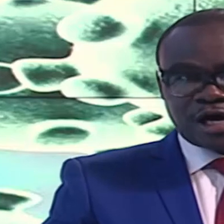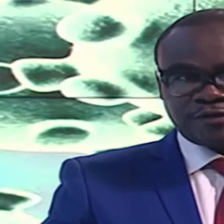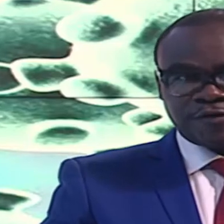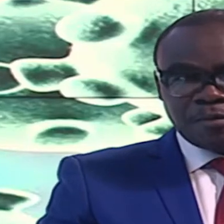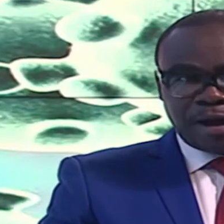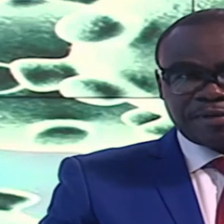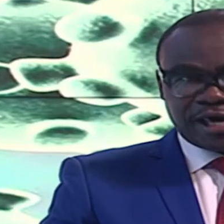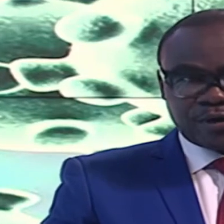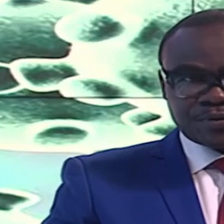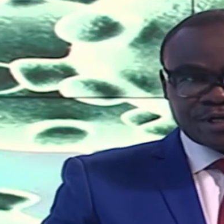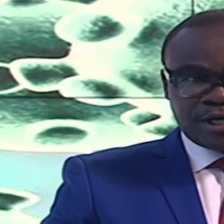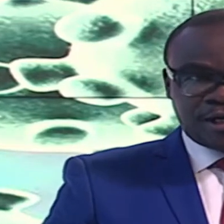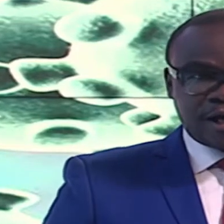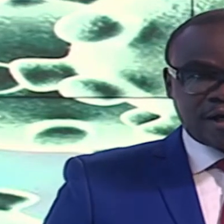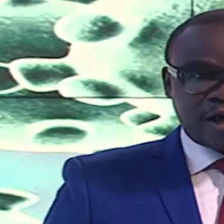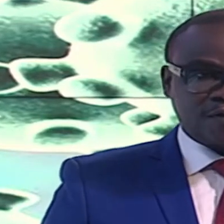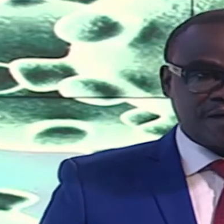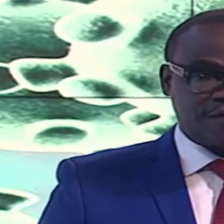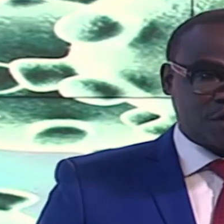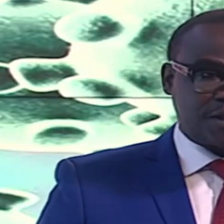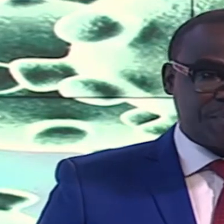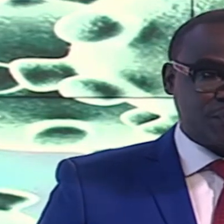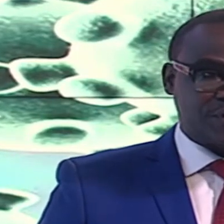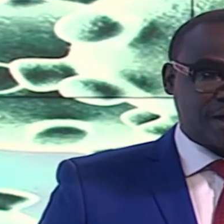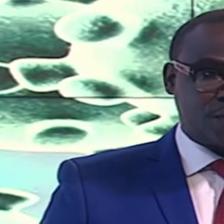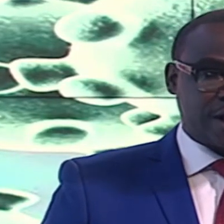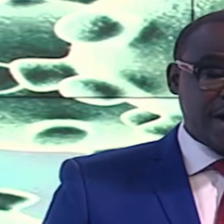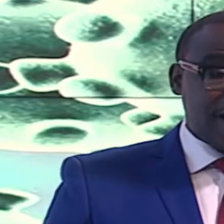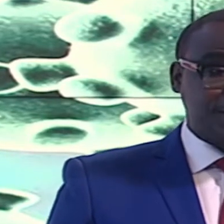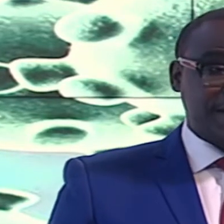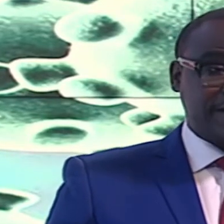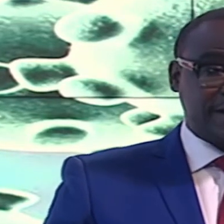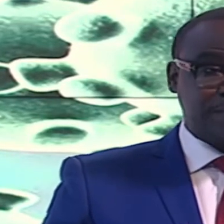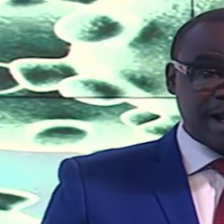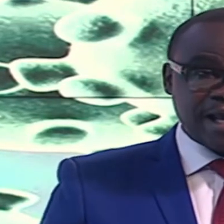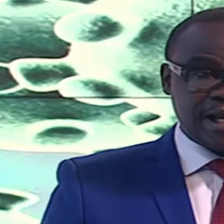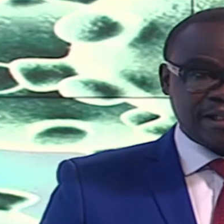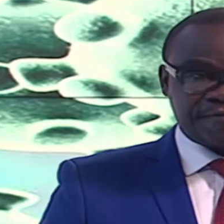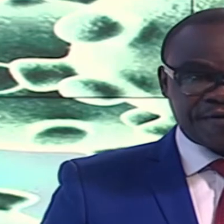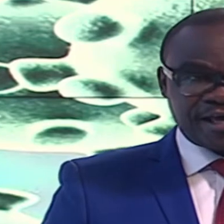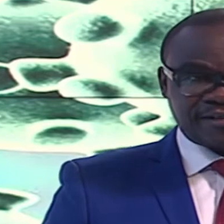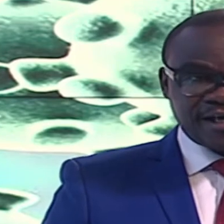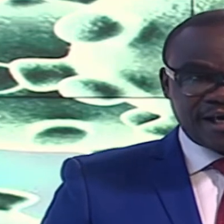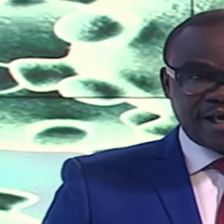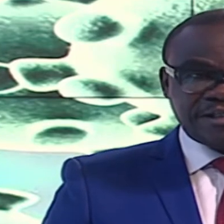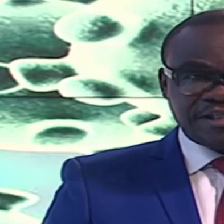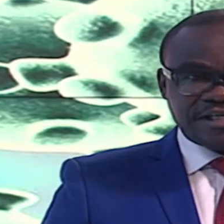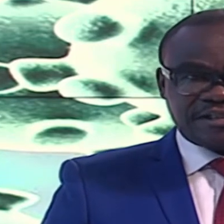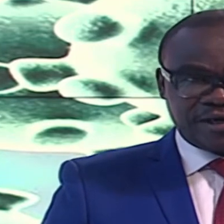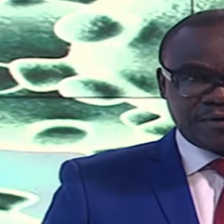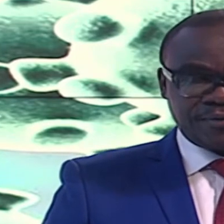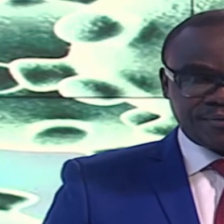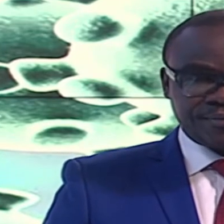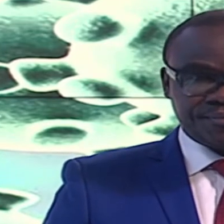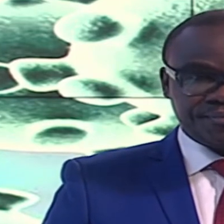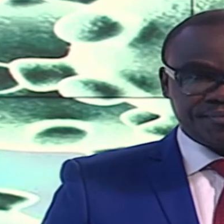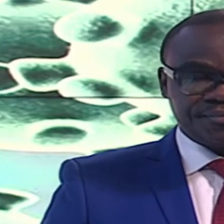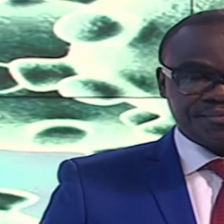Director in charge of public health at the Ghana Health Service, Dr. Badu Sakodie, has been explaining the figures in